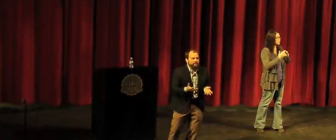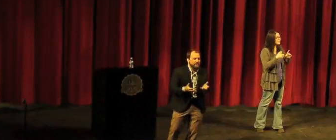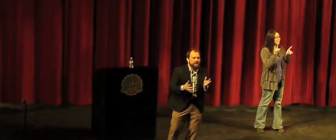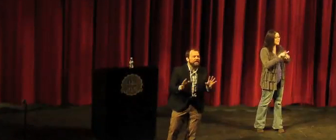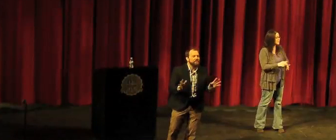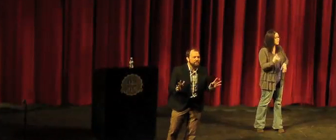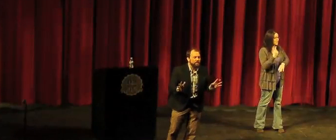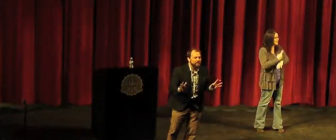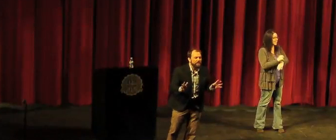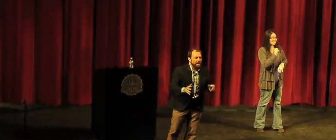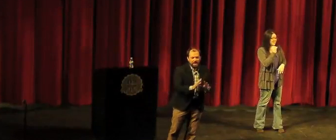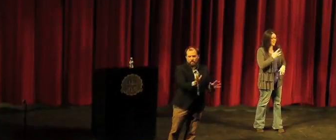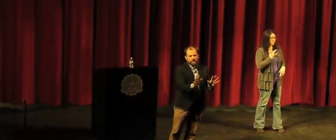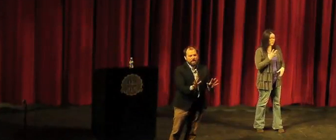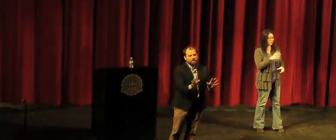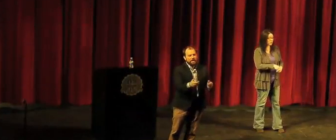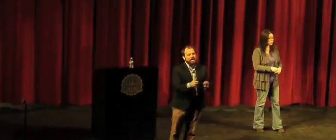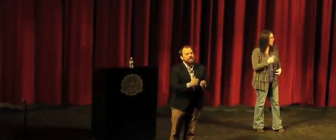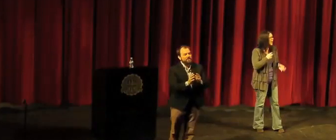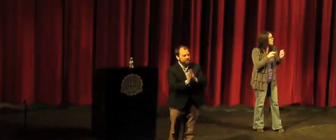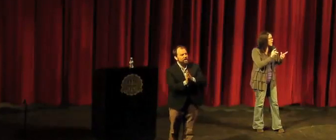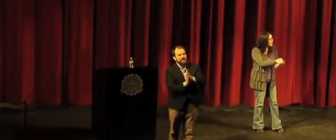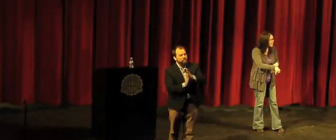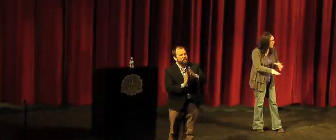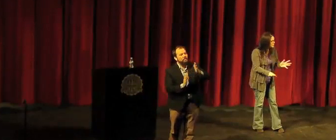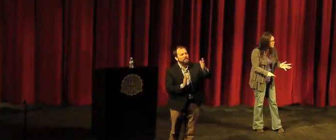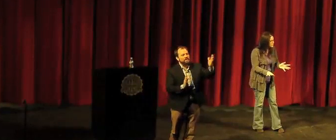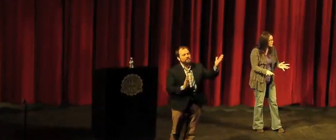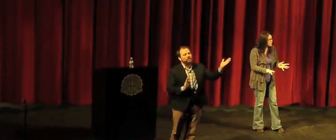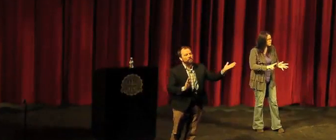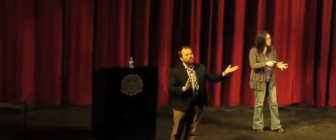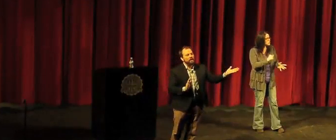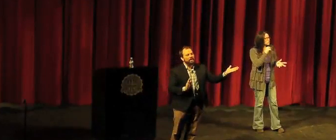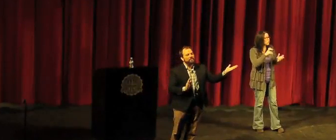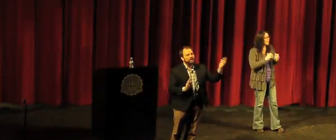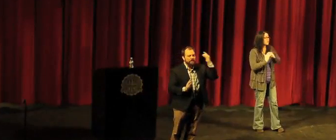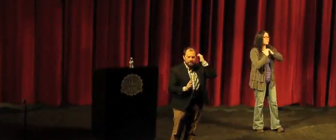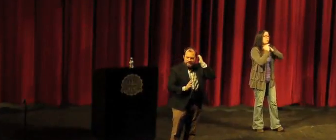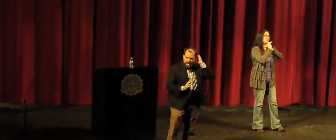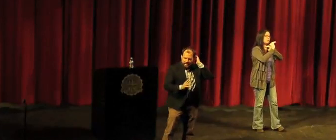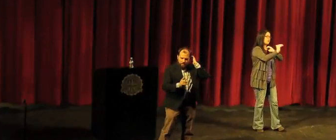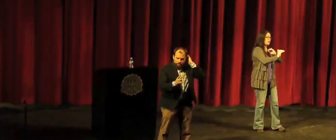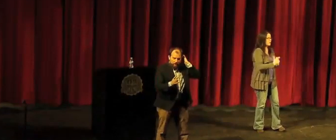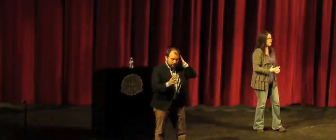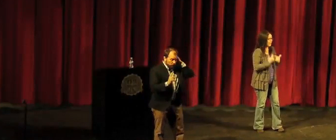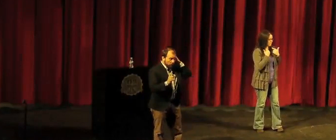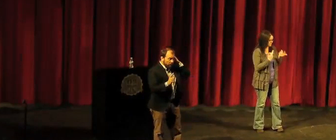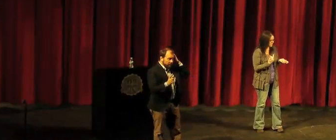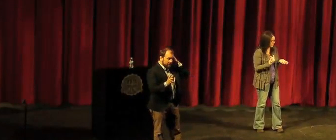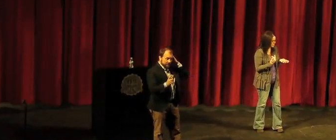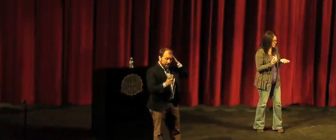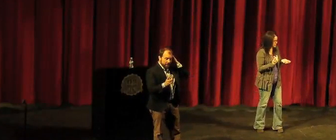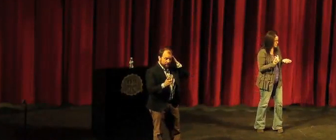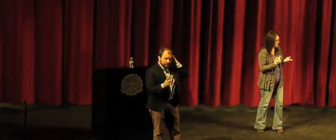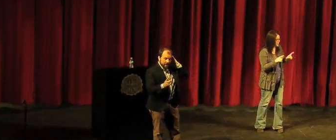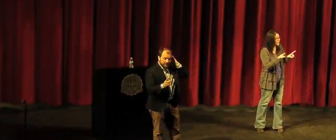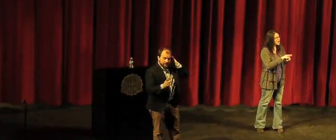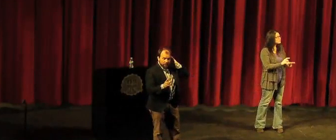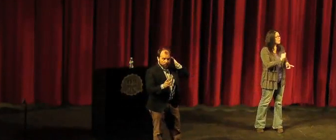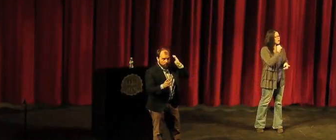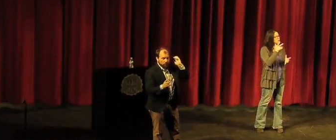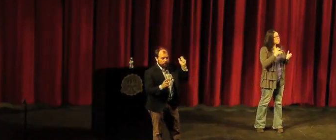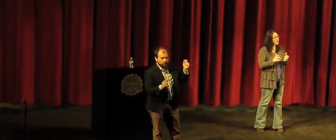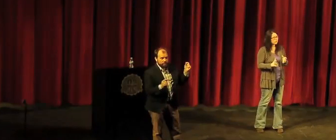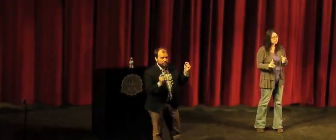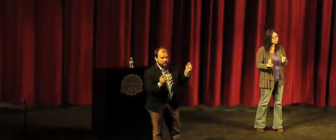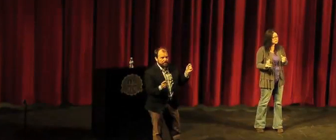weren't feeling into it. And I'm okay with that. It's just that, yeah, you wouldn't want that to be a whole life, right? I don't want to discount the fact that